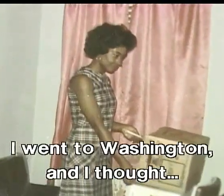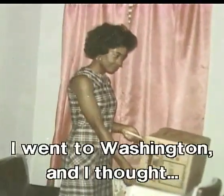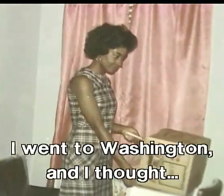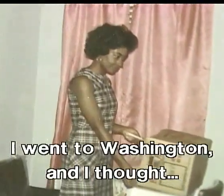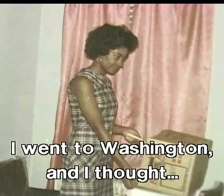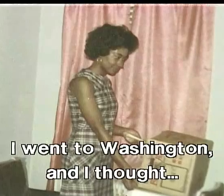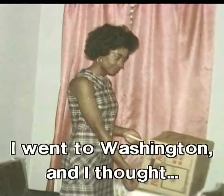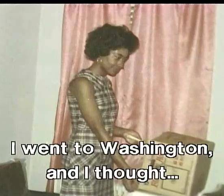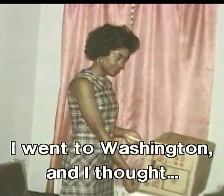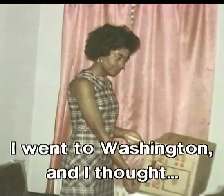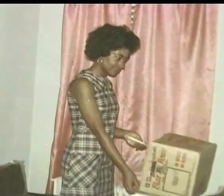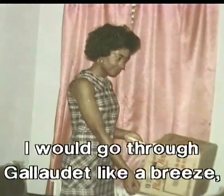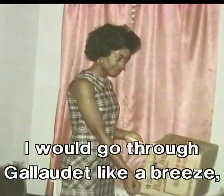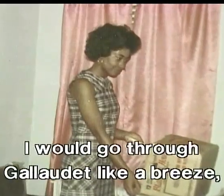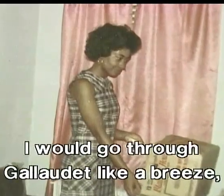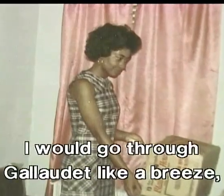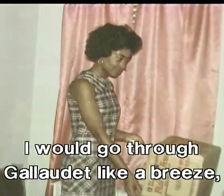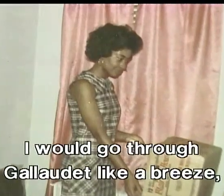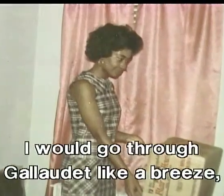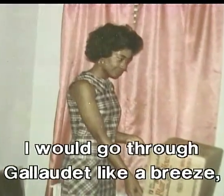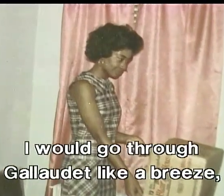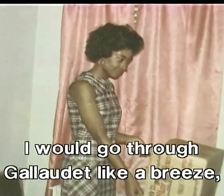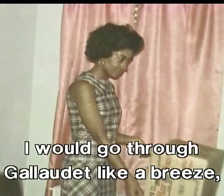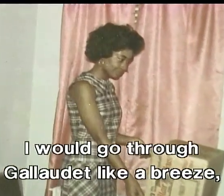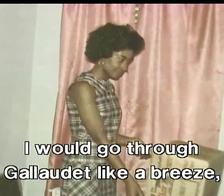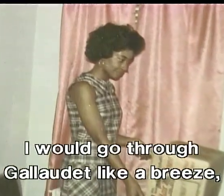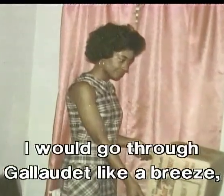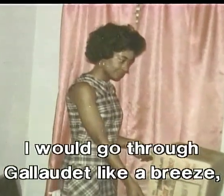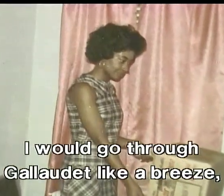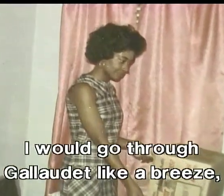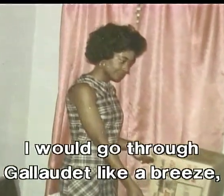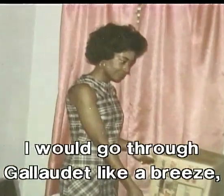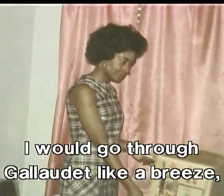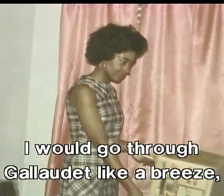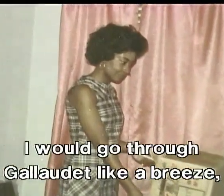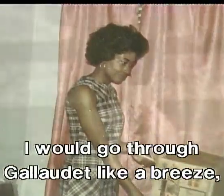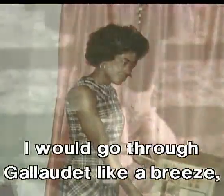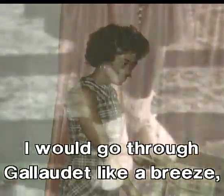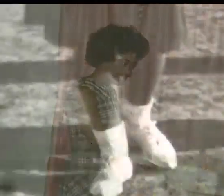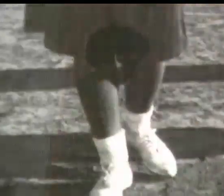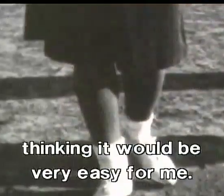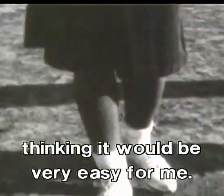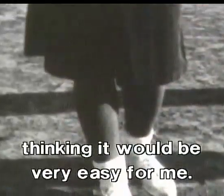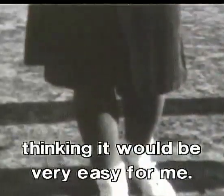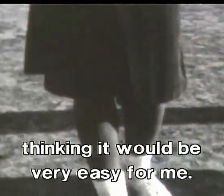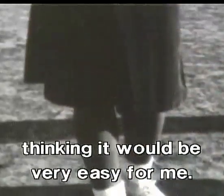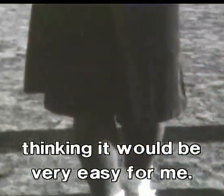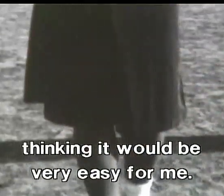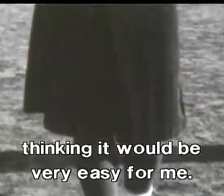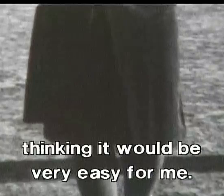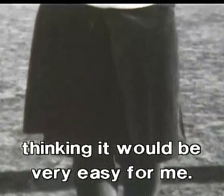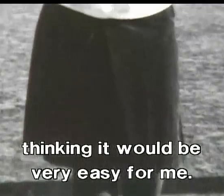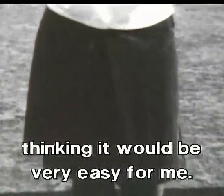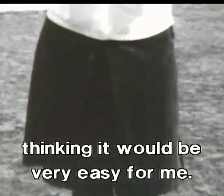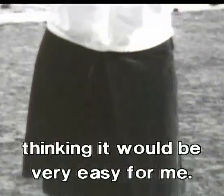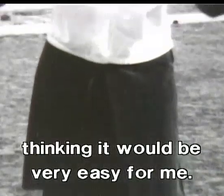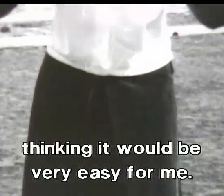and I thought I would go through Gaida like a breeze. It would be very easy for me. I don't think I